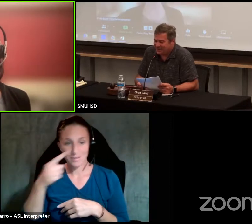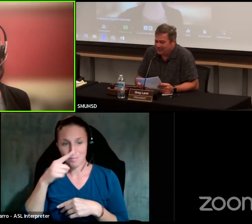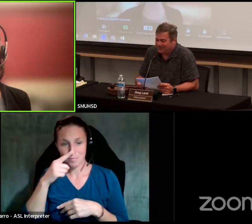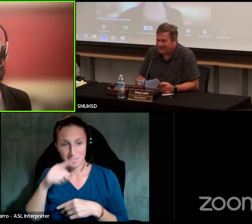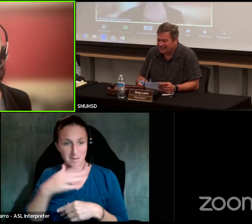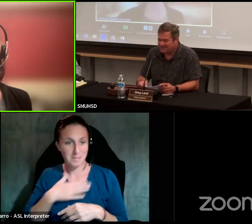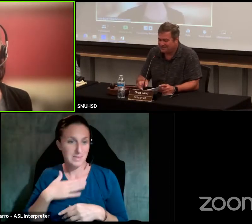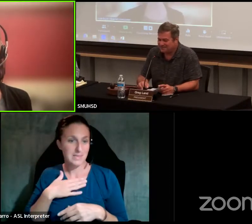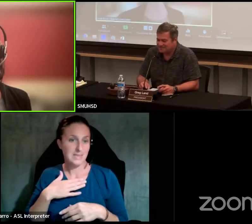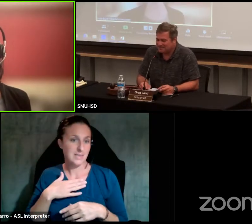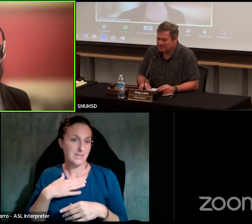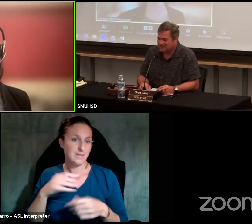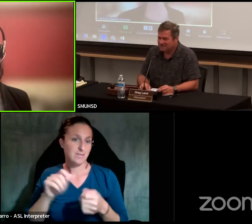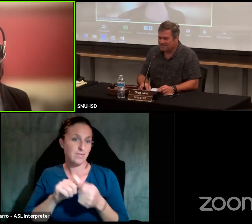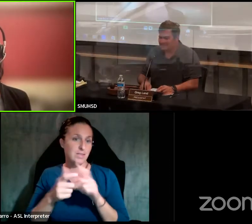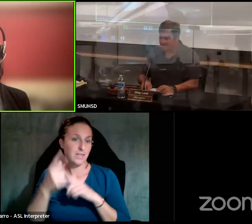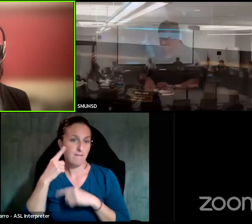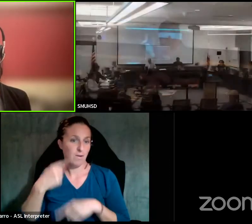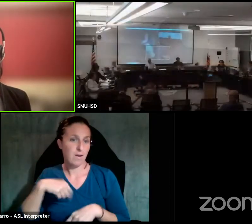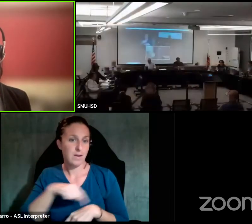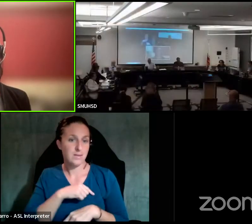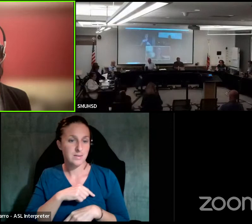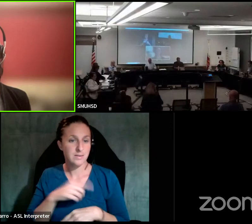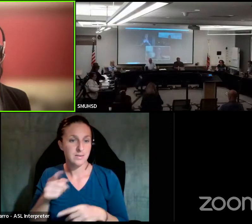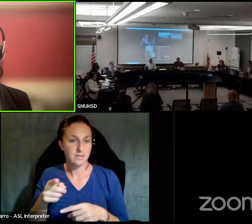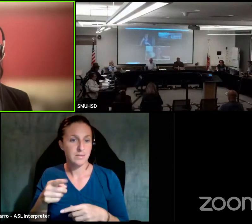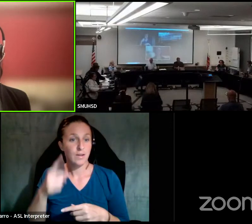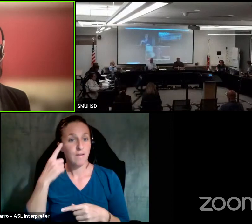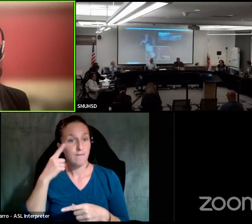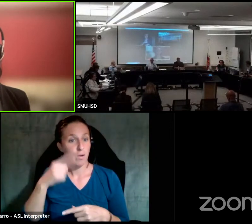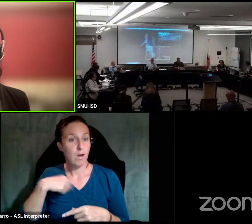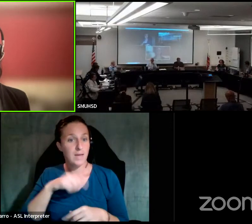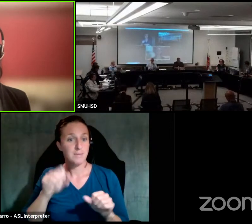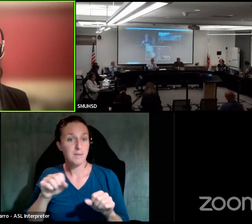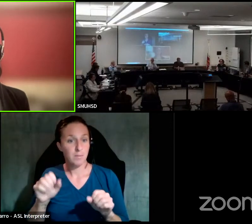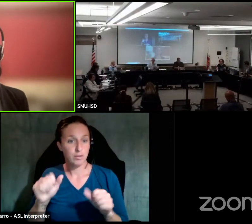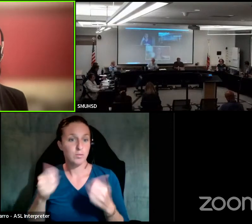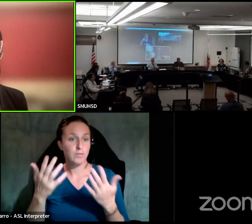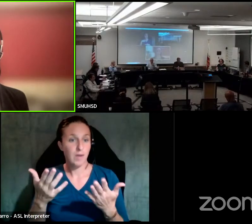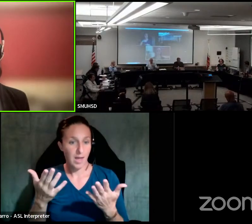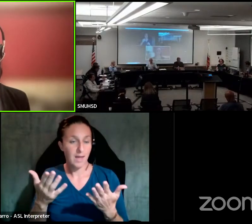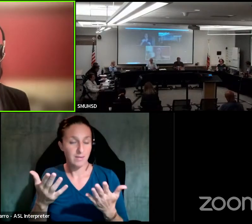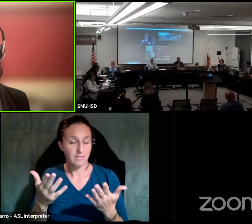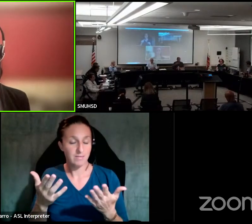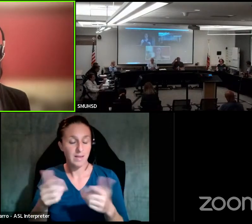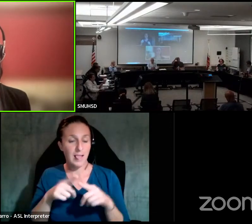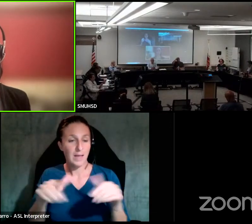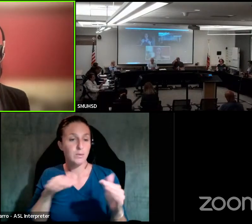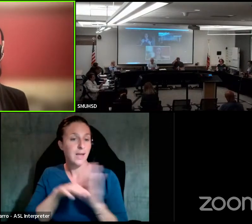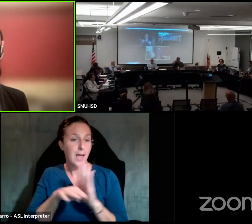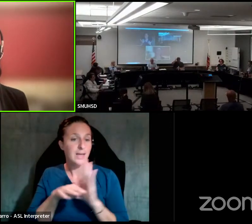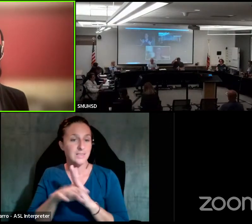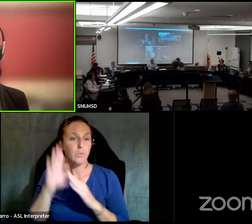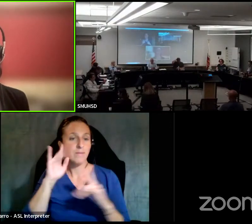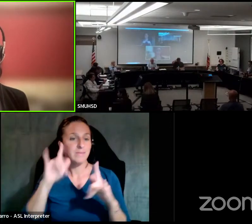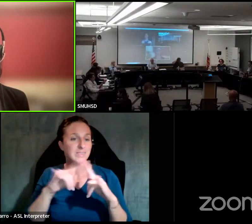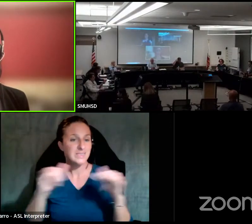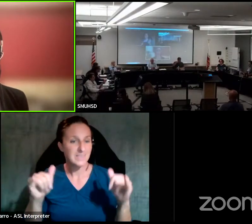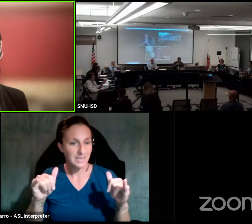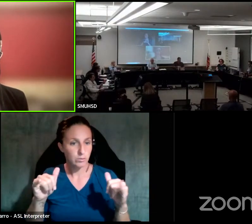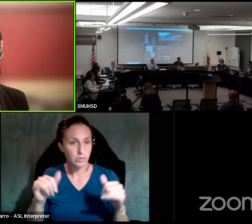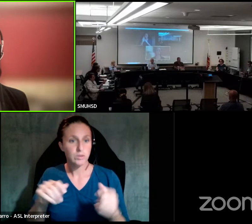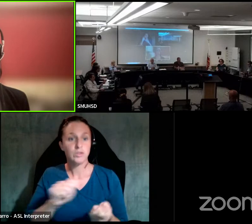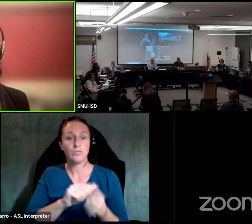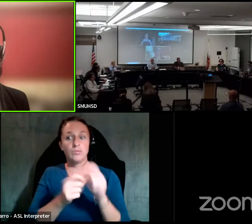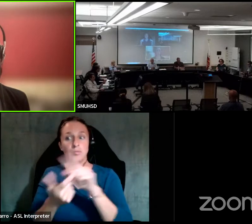Absolutely. Thank you, President Land. In order to provide language access, this meeting will have simultaneous bidirectional interpretation into Spanish